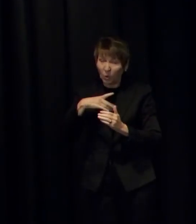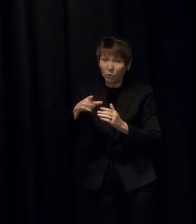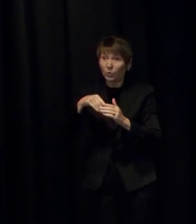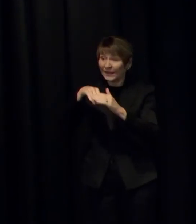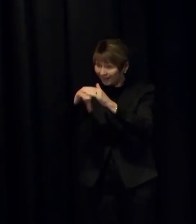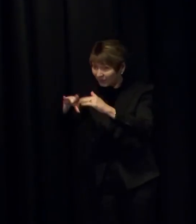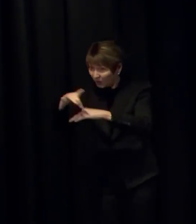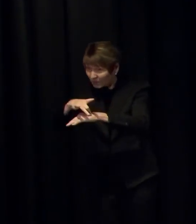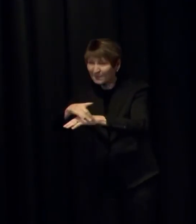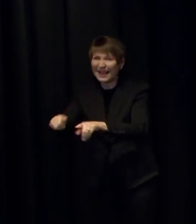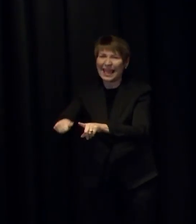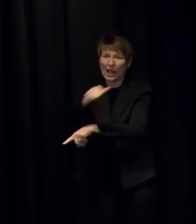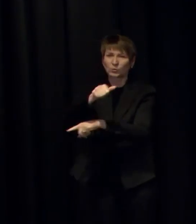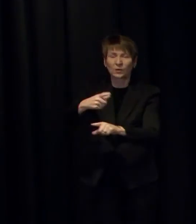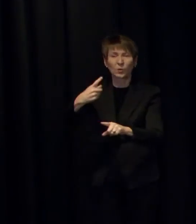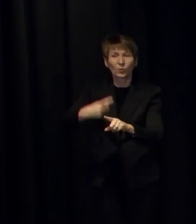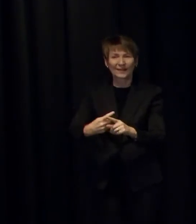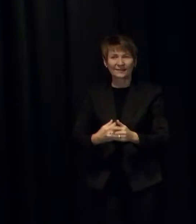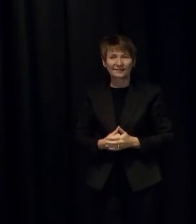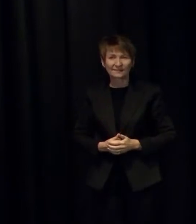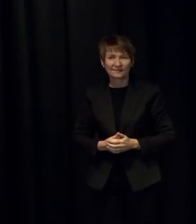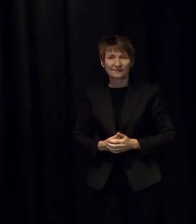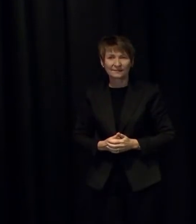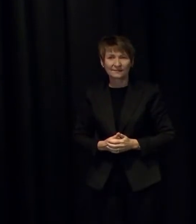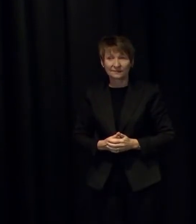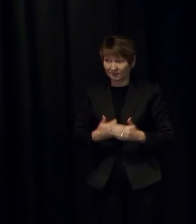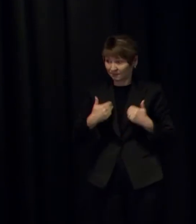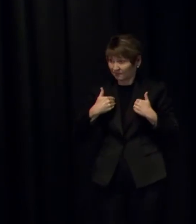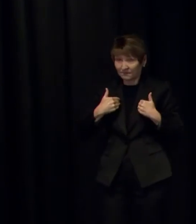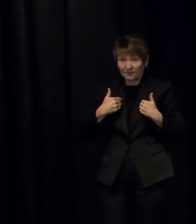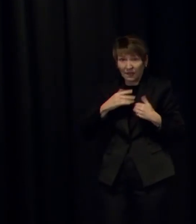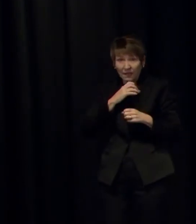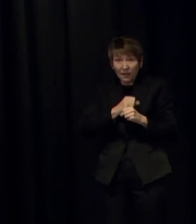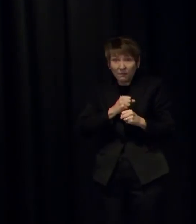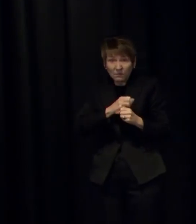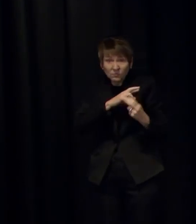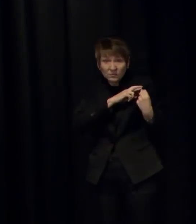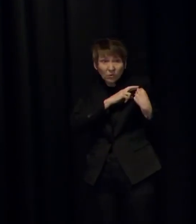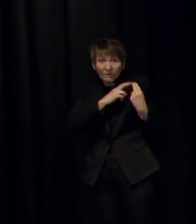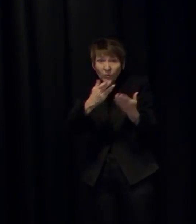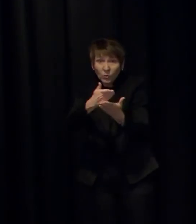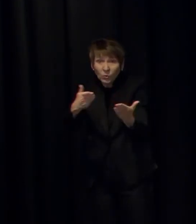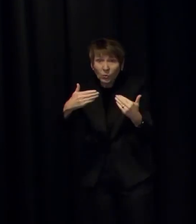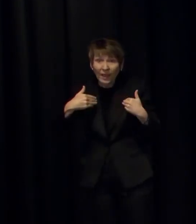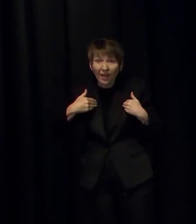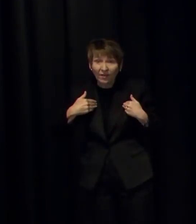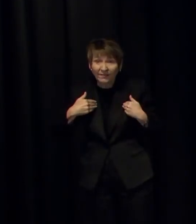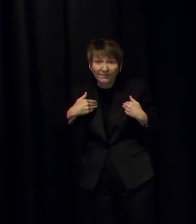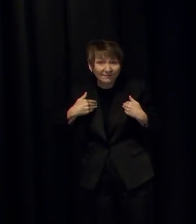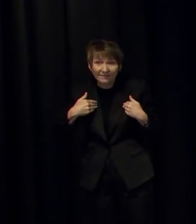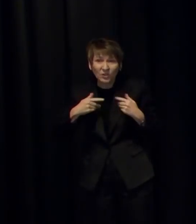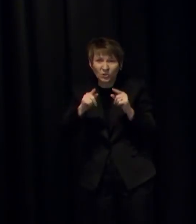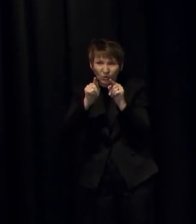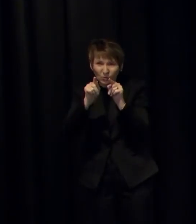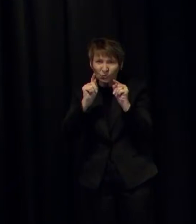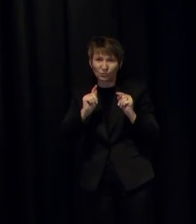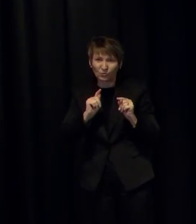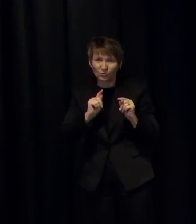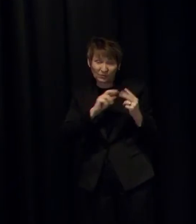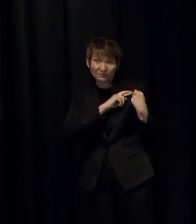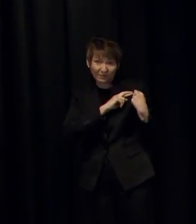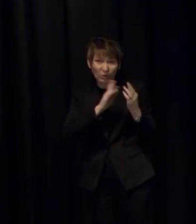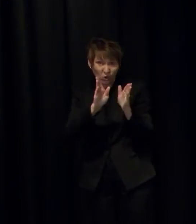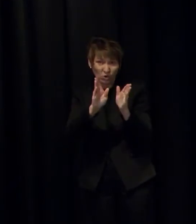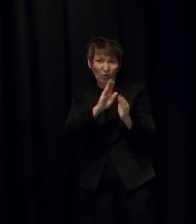can. That's not just a job for the government though. We can all play a part in that by getting vaccinated, by bringing forward a second dose